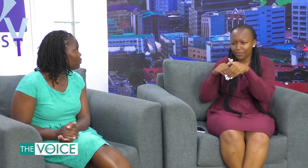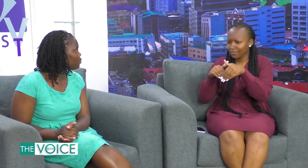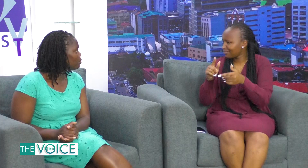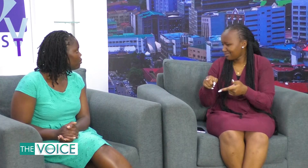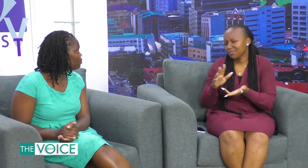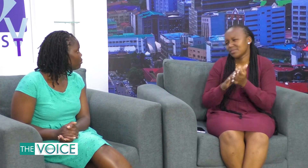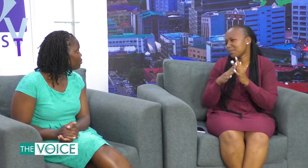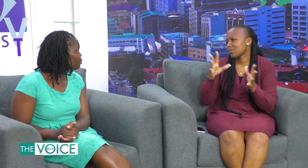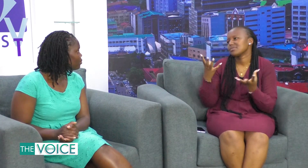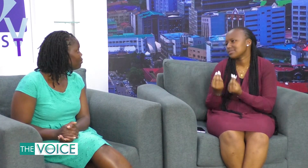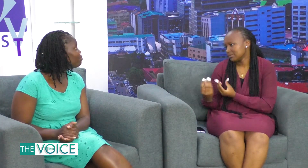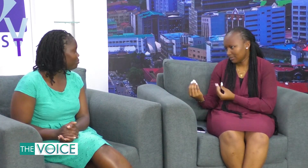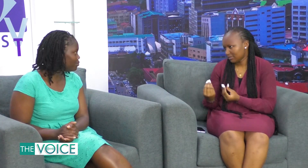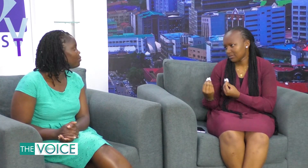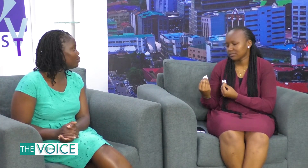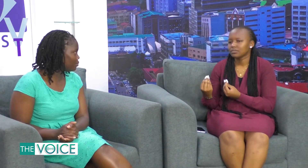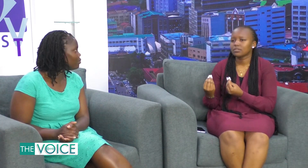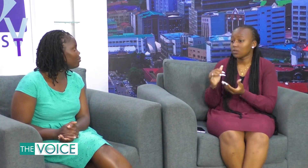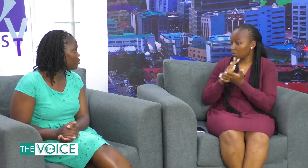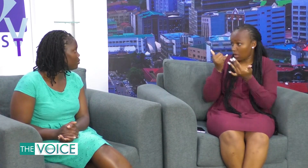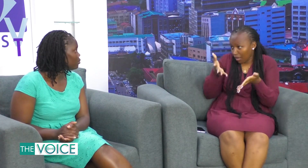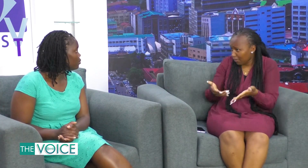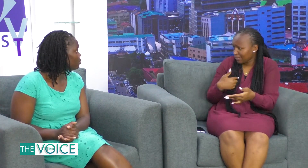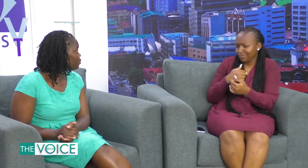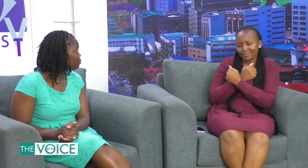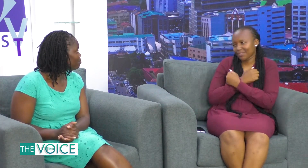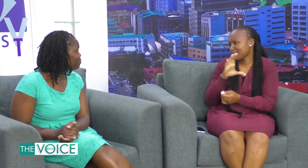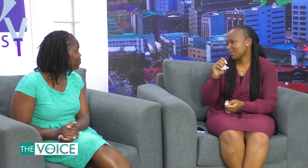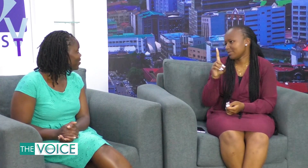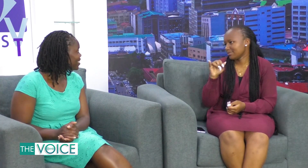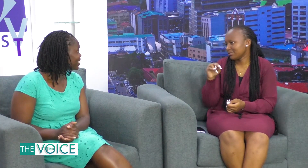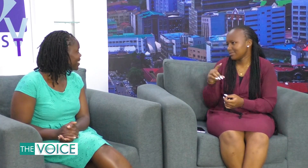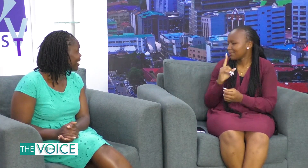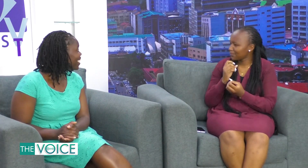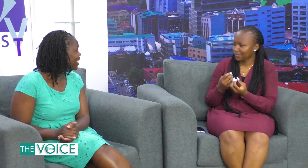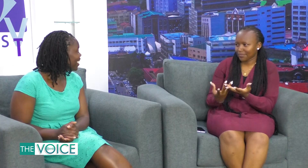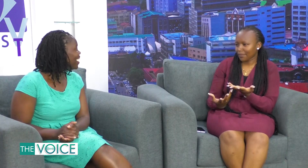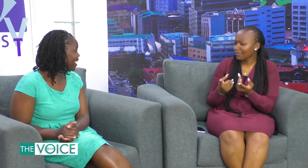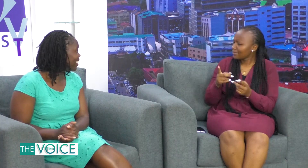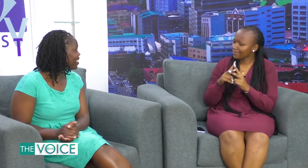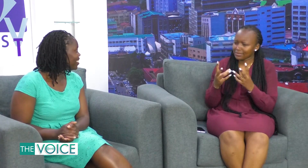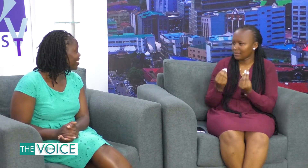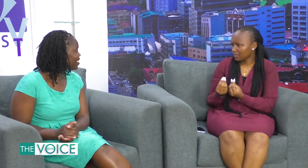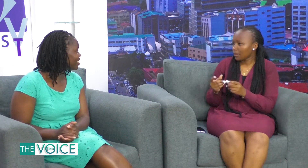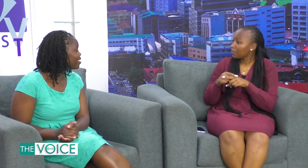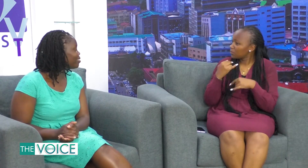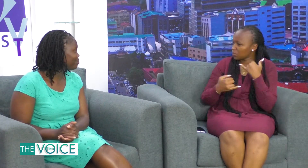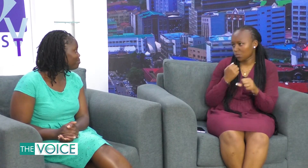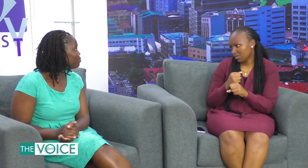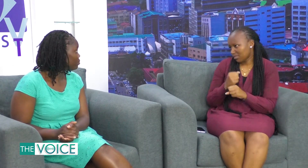because most of them, they really learn a basic, and the basic is so easy. Because for me, I really love